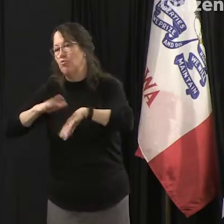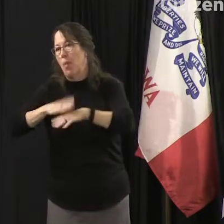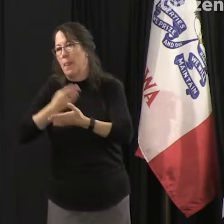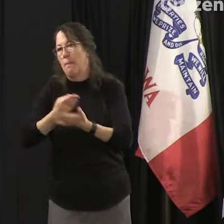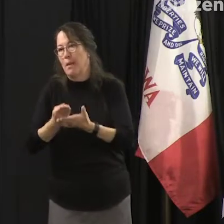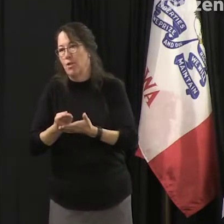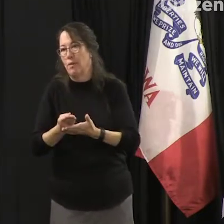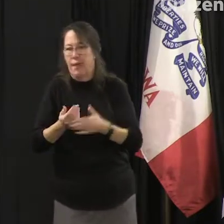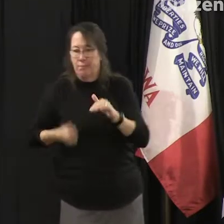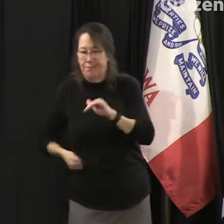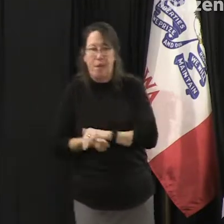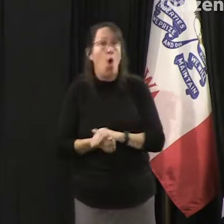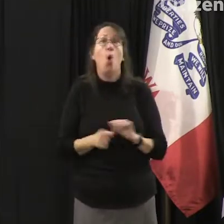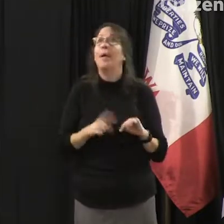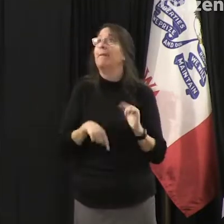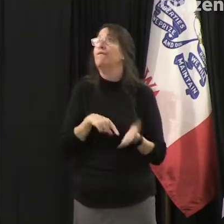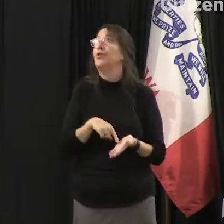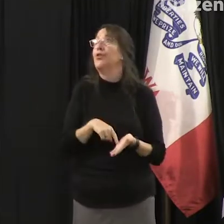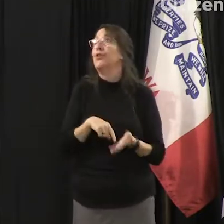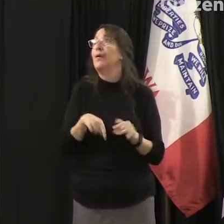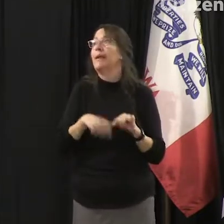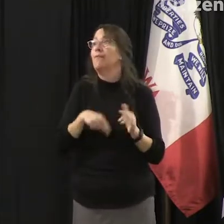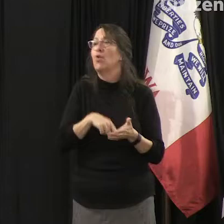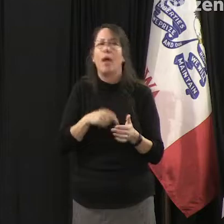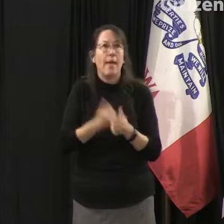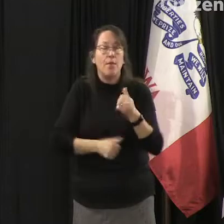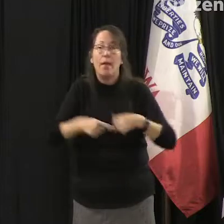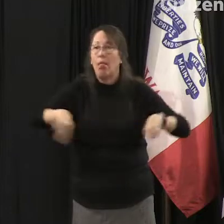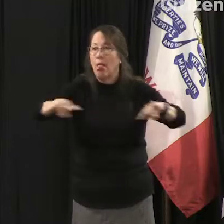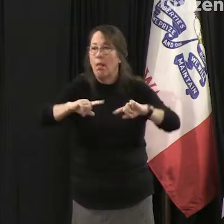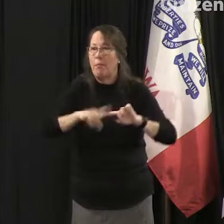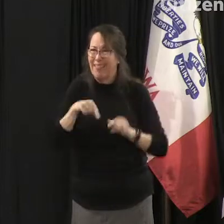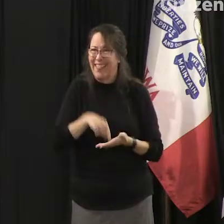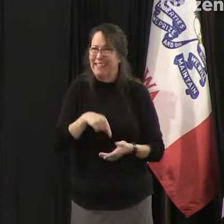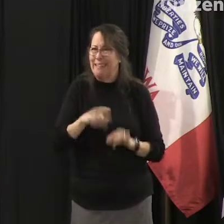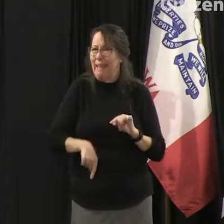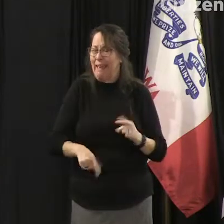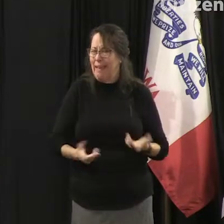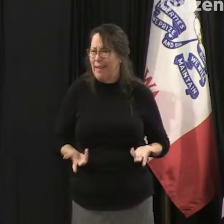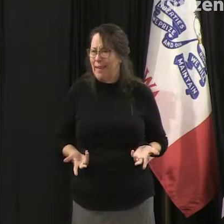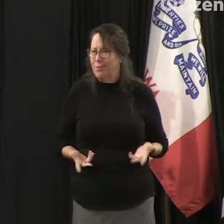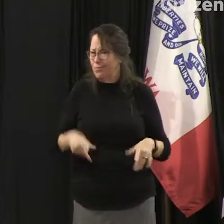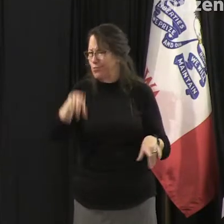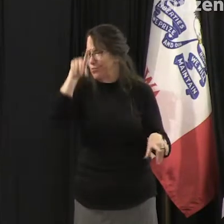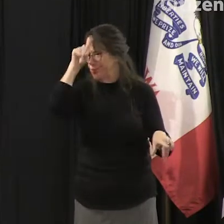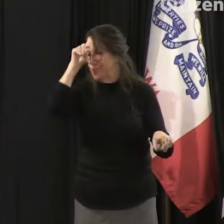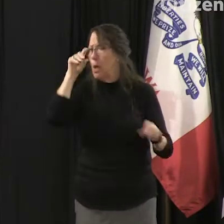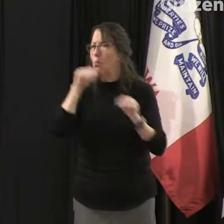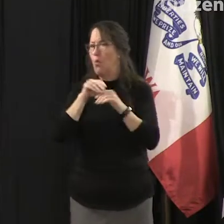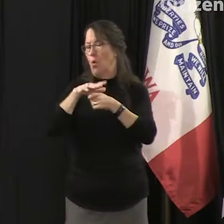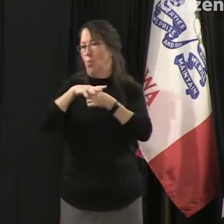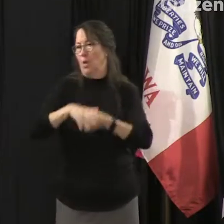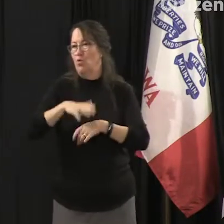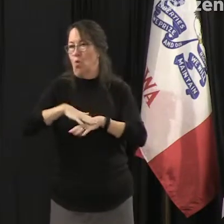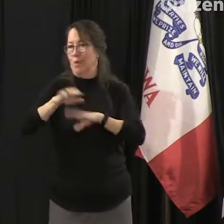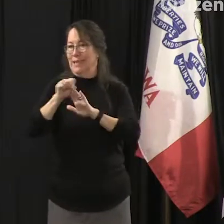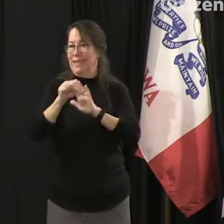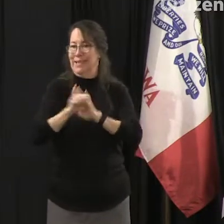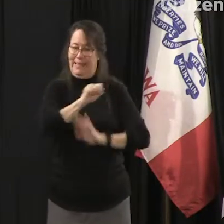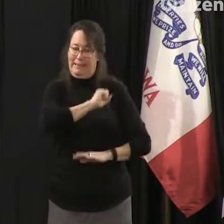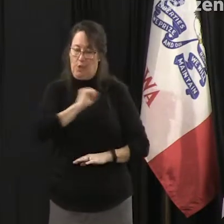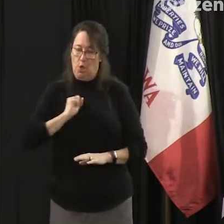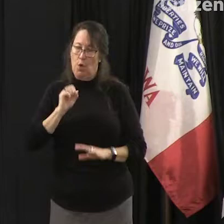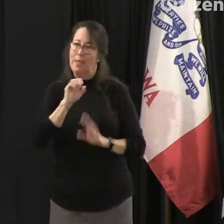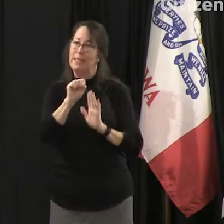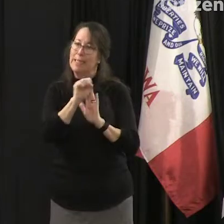Well, states hide behind that, say, well, we can't afford it. They can afford everything else, but they can't afford that. So we need to put more pressure on our state senators